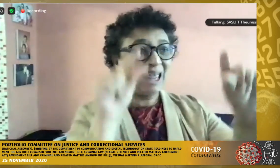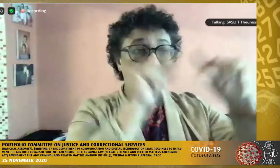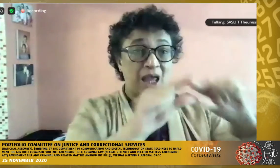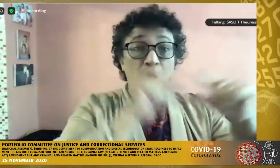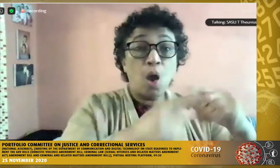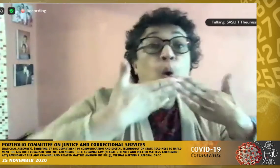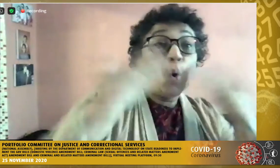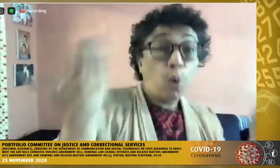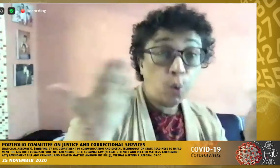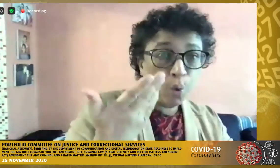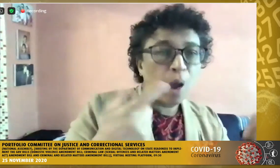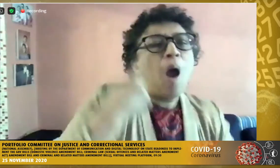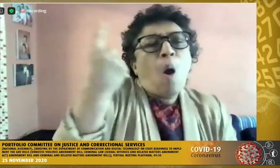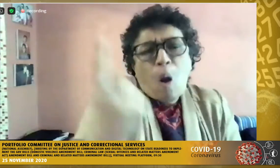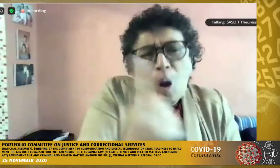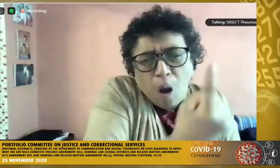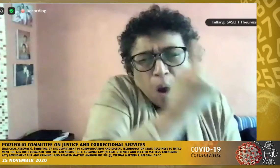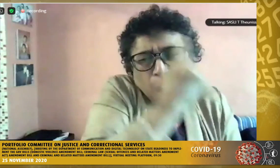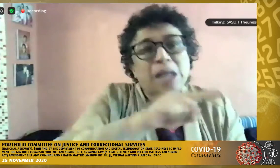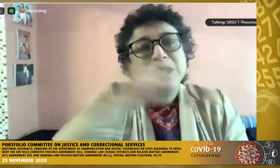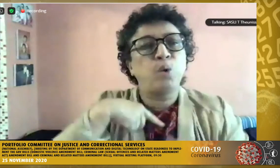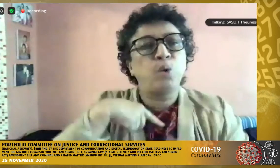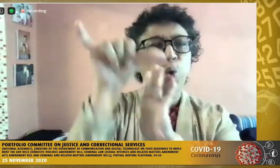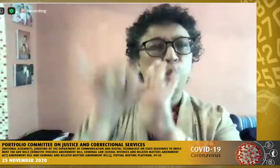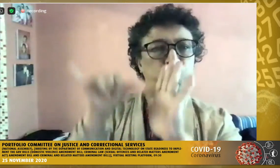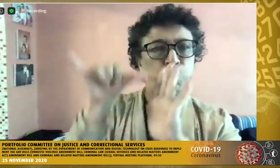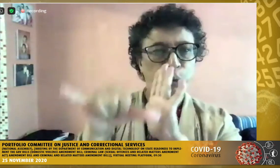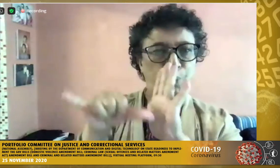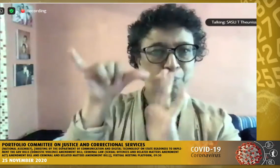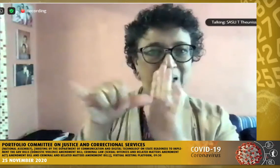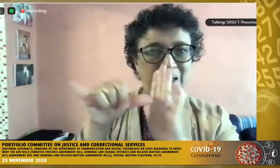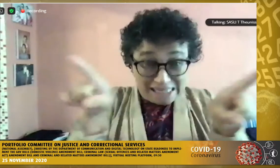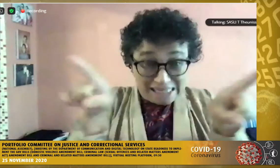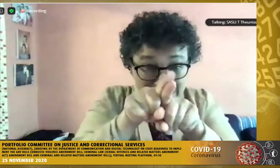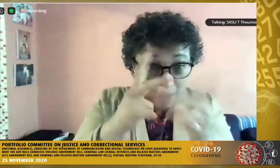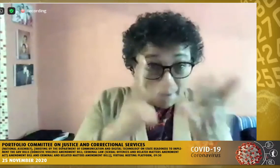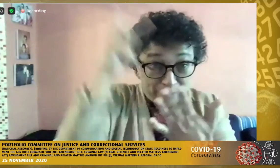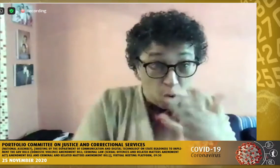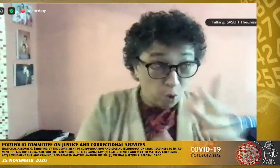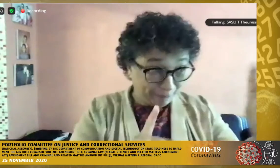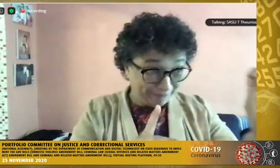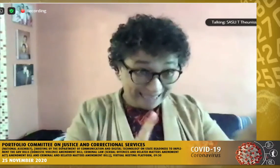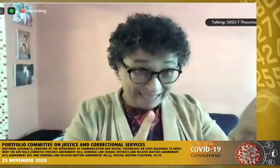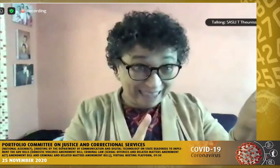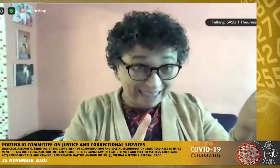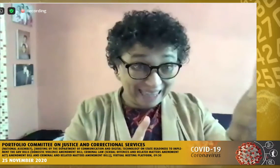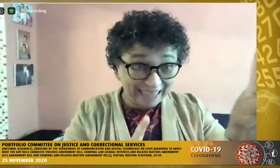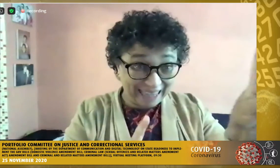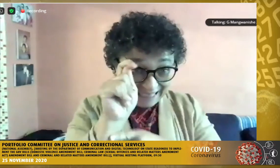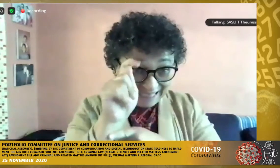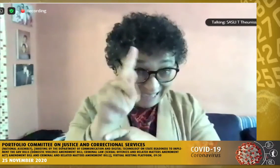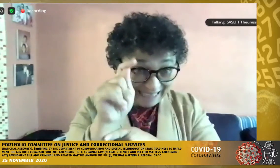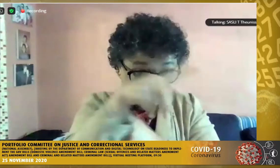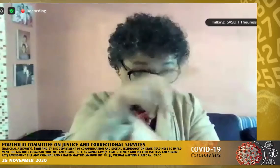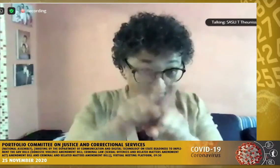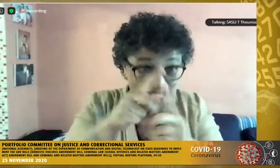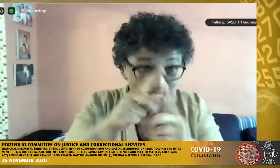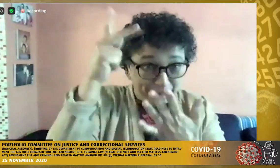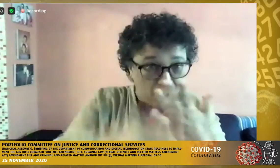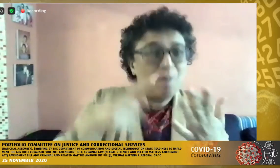get access to TV. If there's no subtitles, I always go to YouTube, right? The